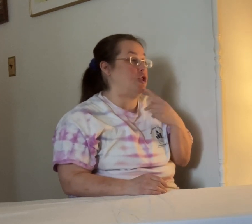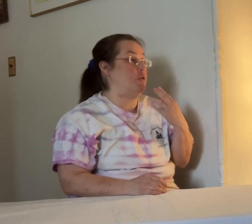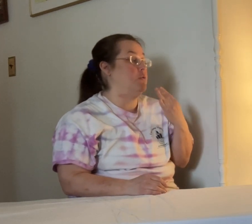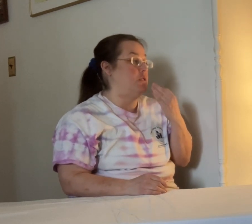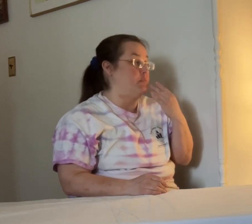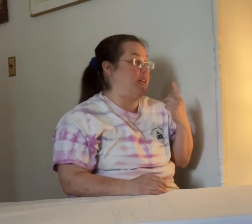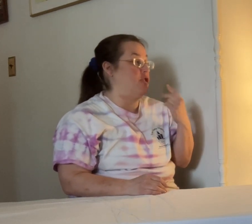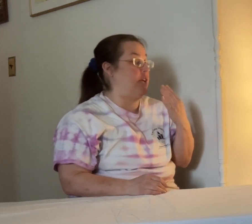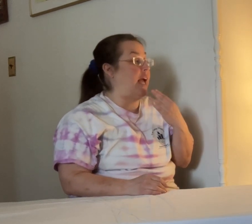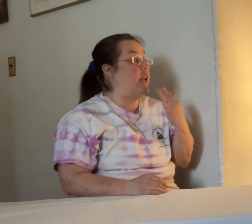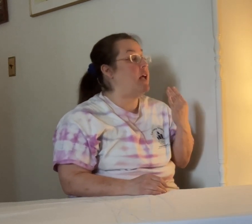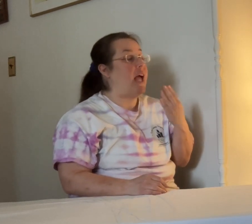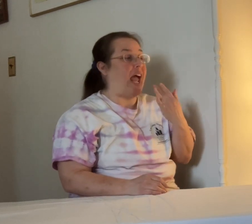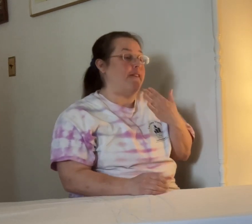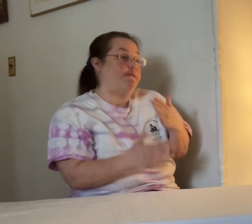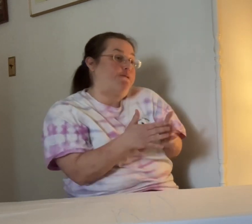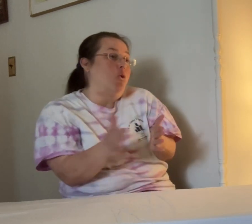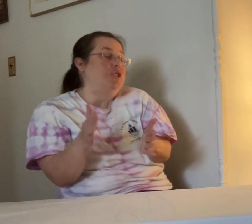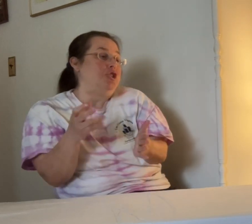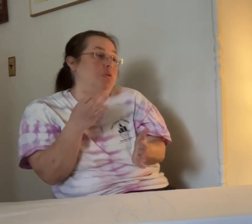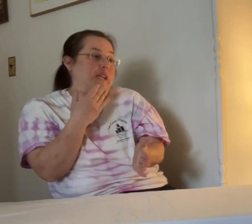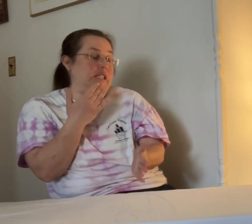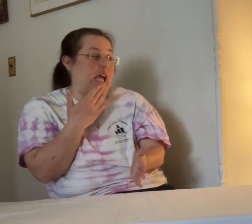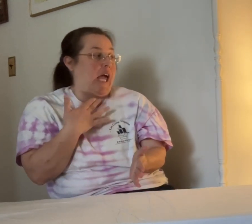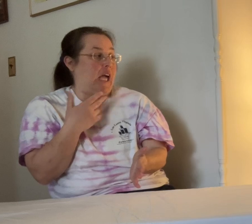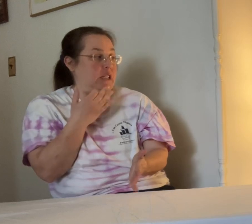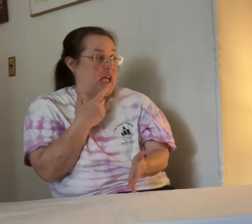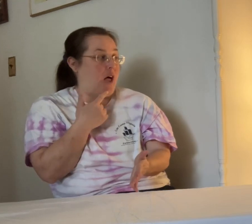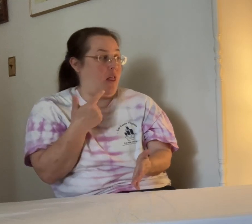cued speech again and force you into ASL.